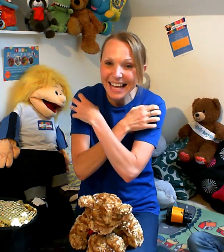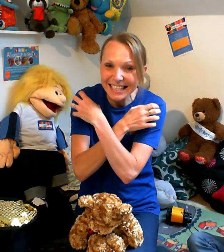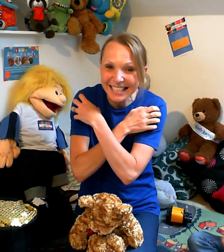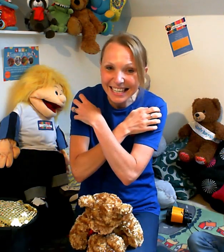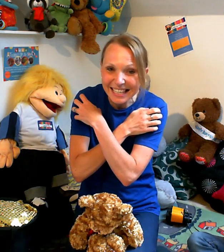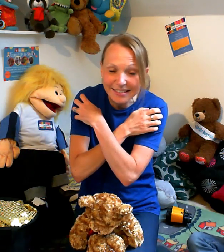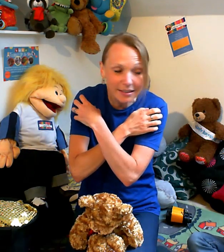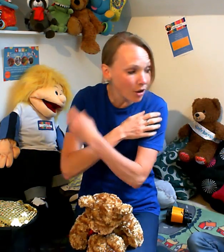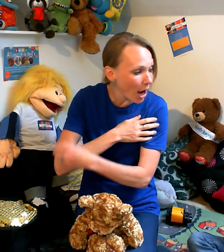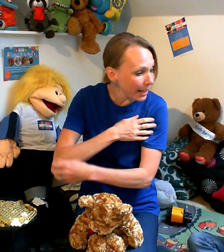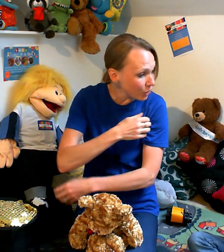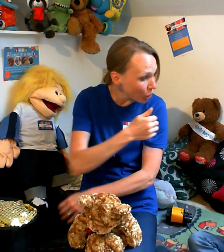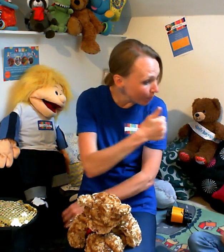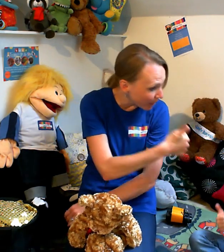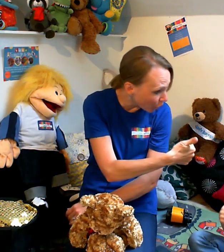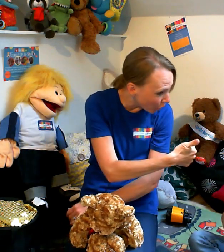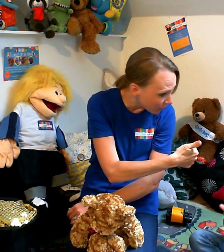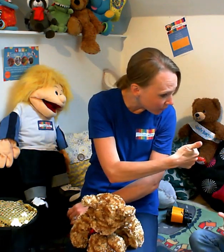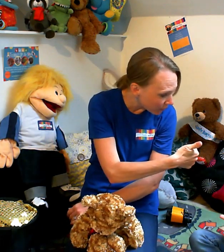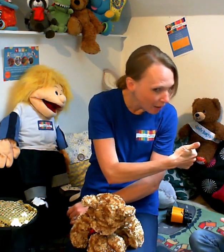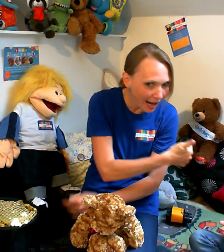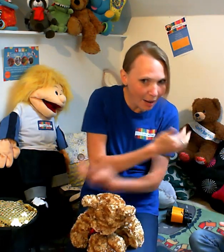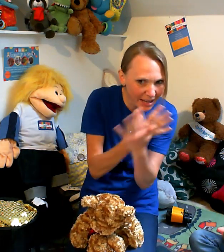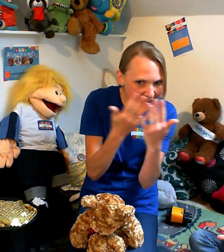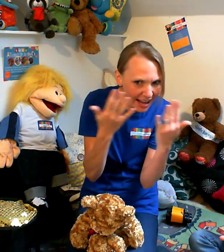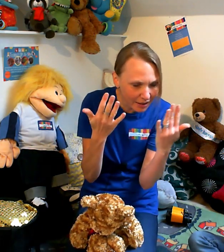teddy decided to be good, how many then?